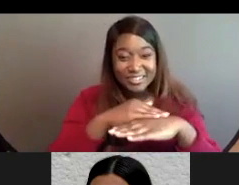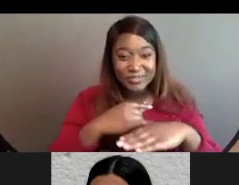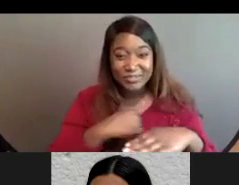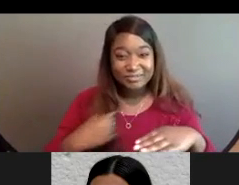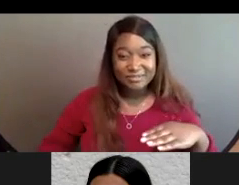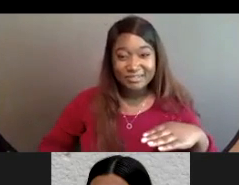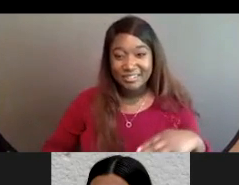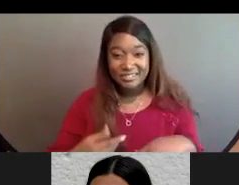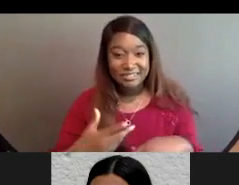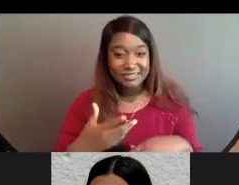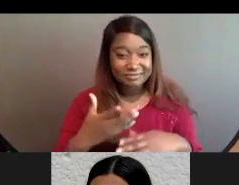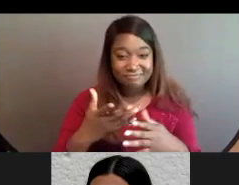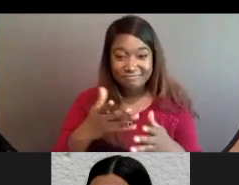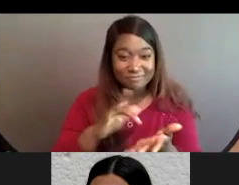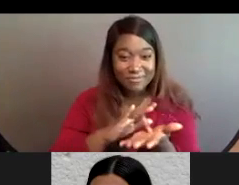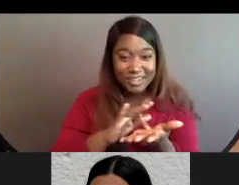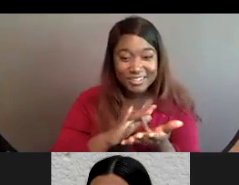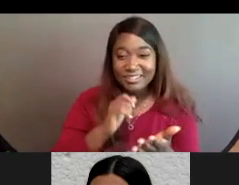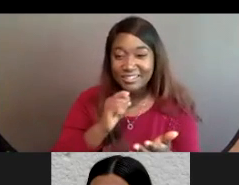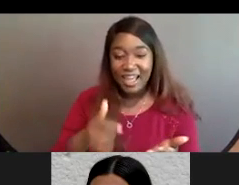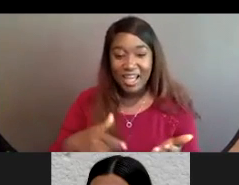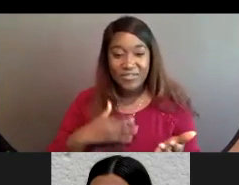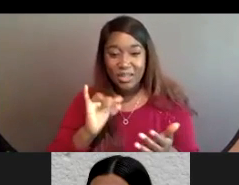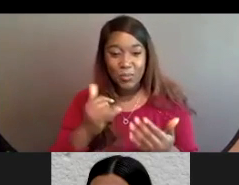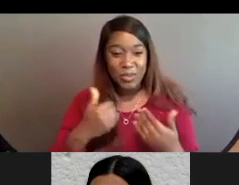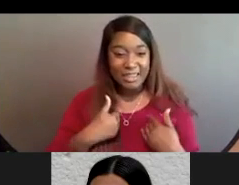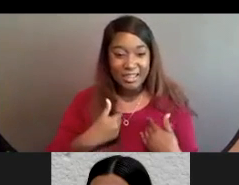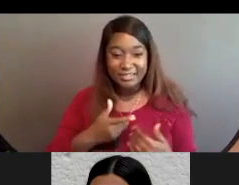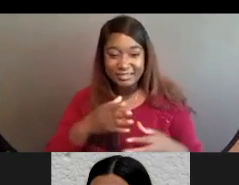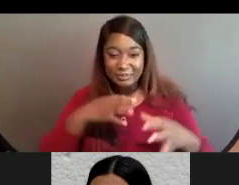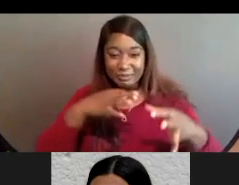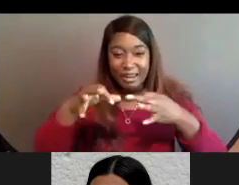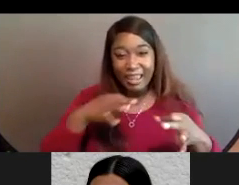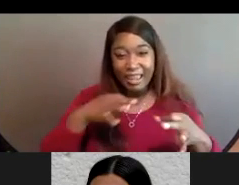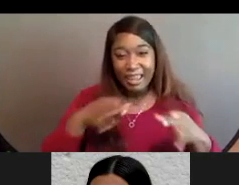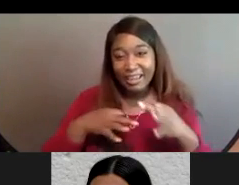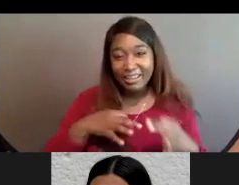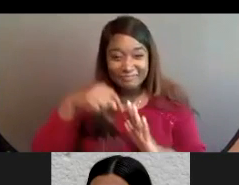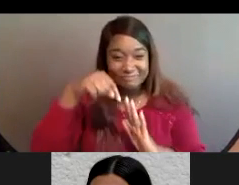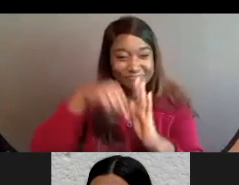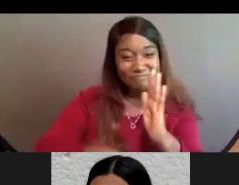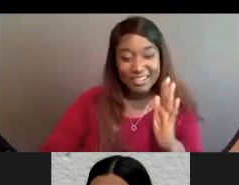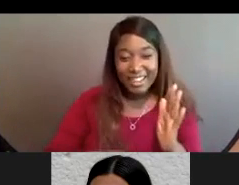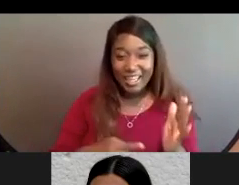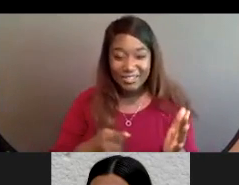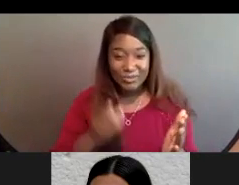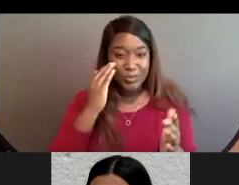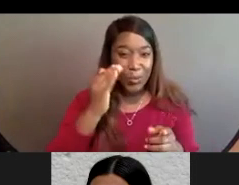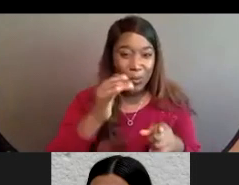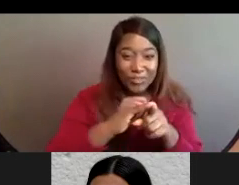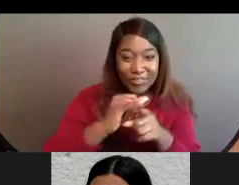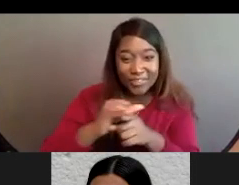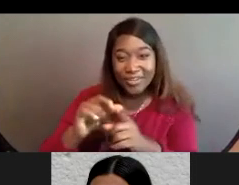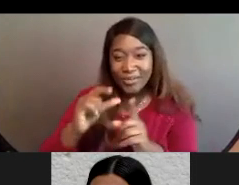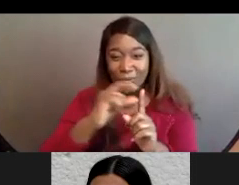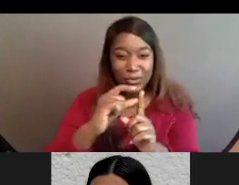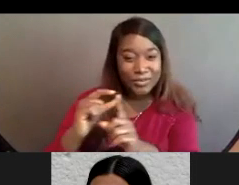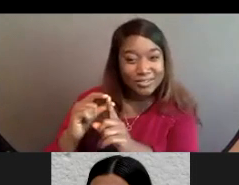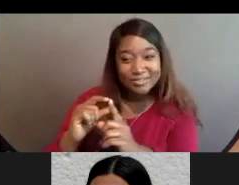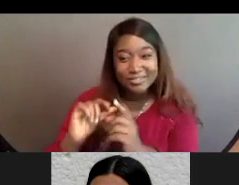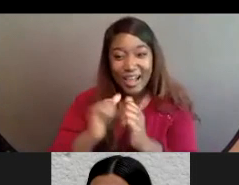feel, I guess, versed in Chinese medicine in the way that, especially even talking about traditional Chinese